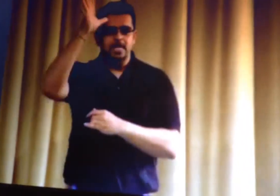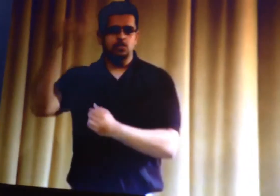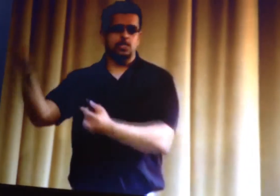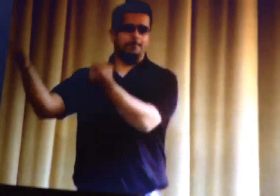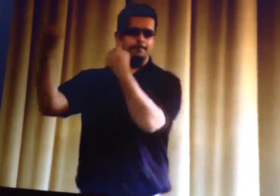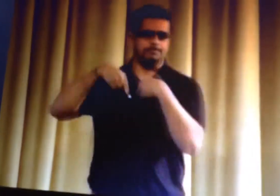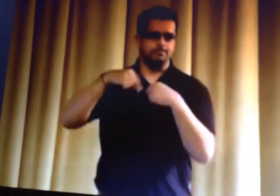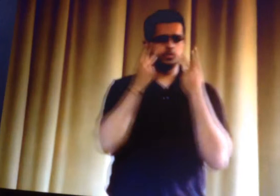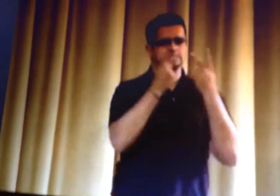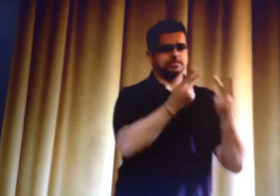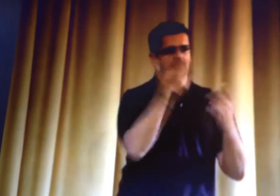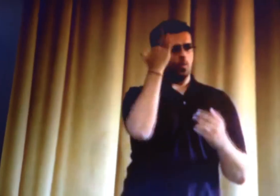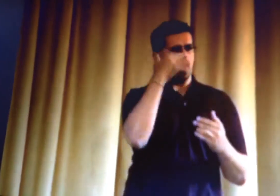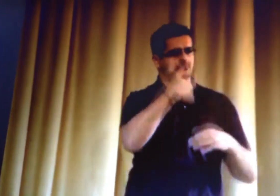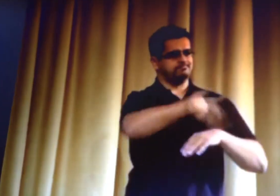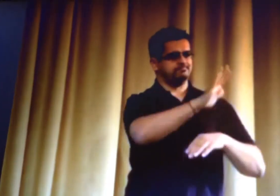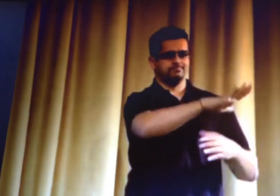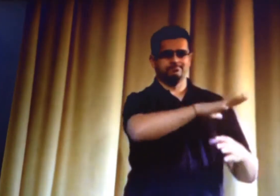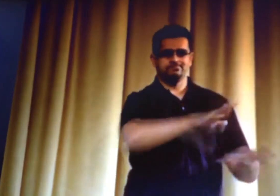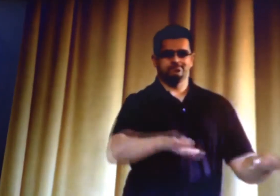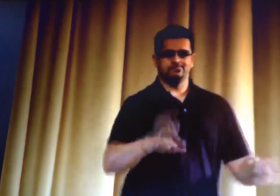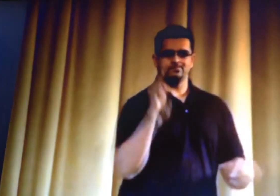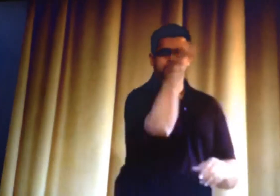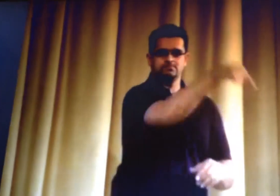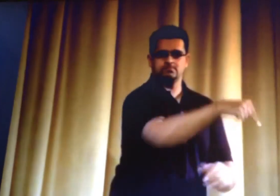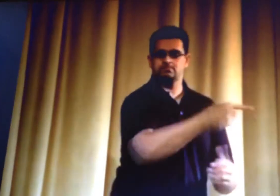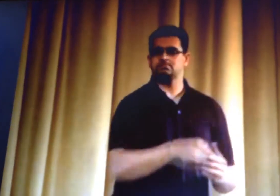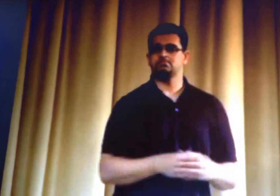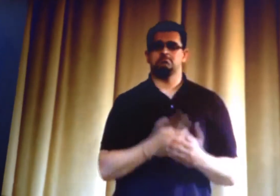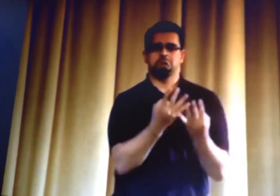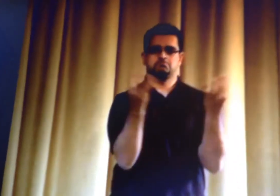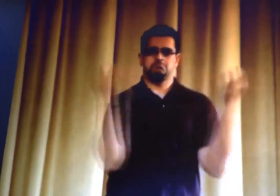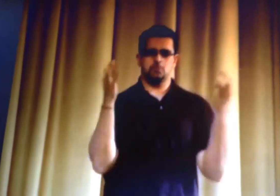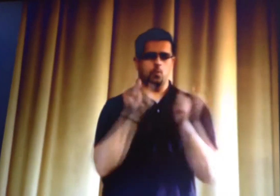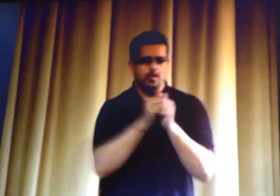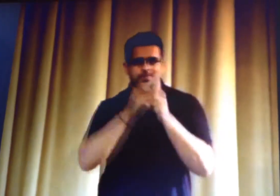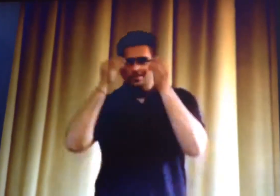the very last day their parents came. And they wanted to see why their children had haunted that.